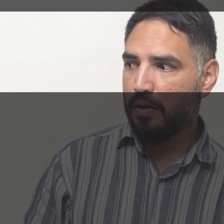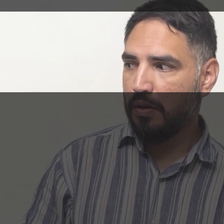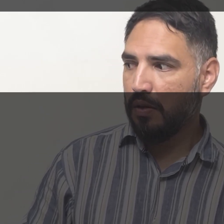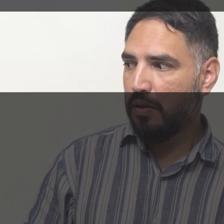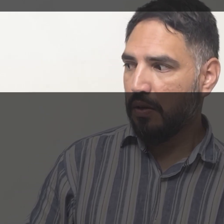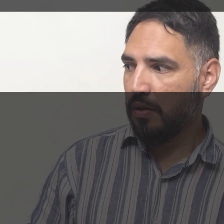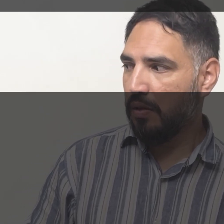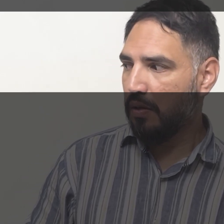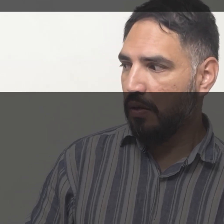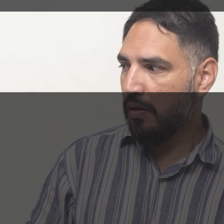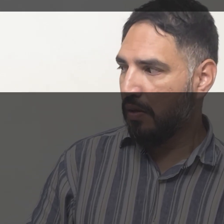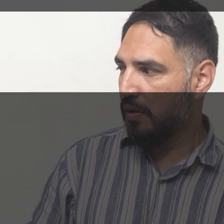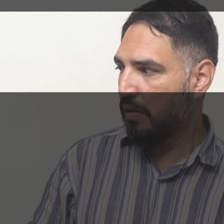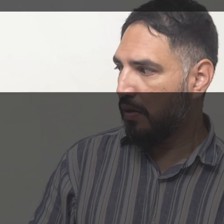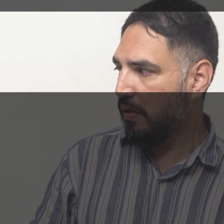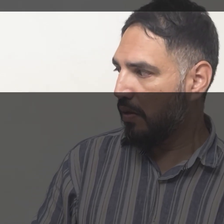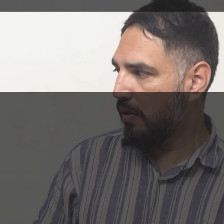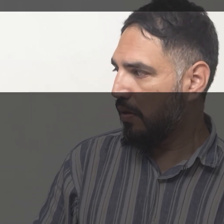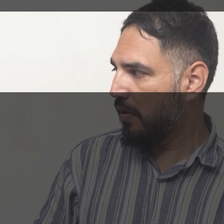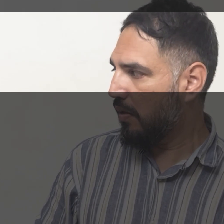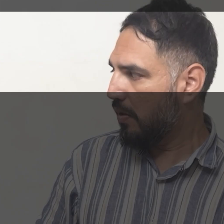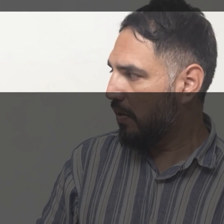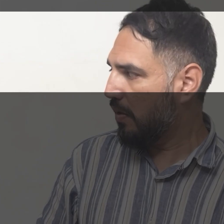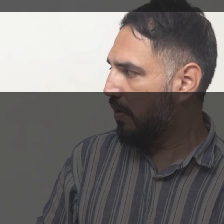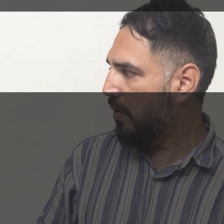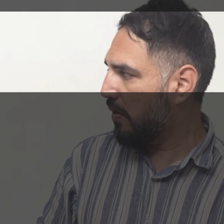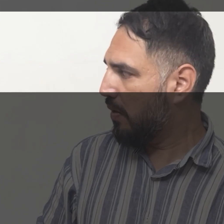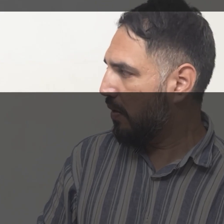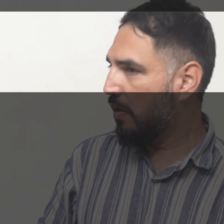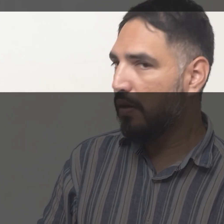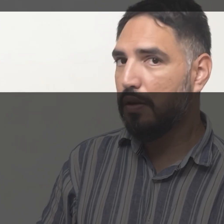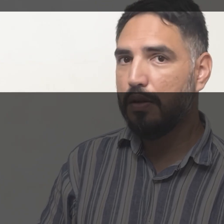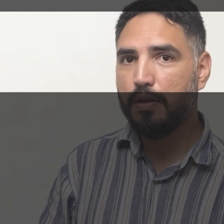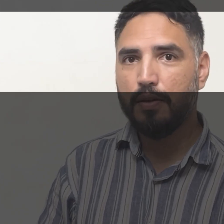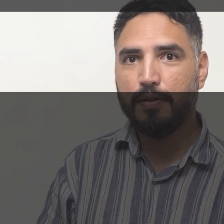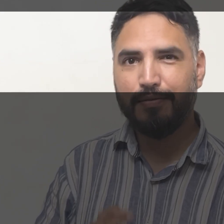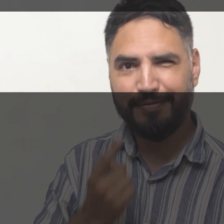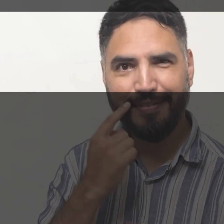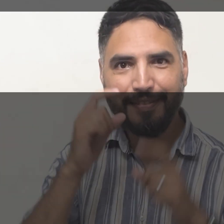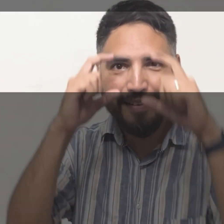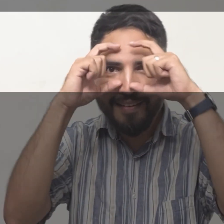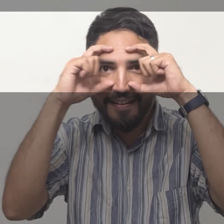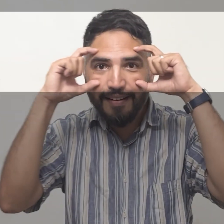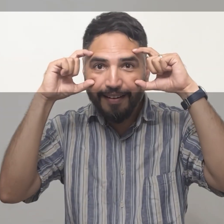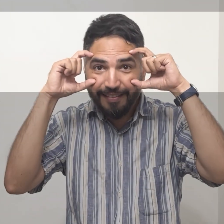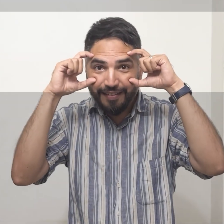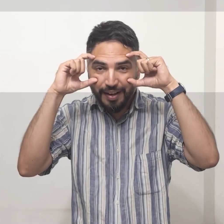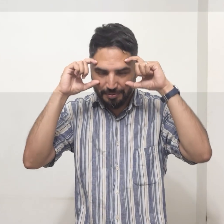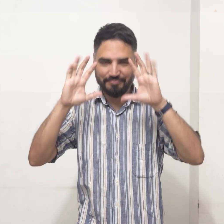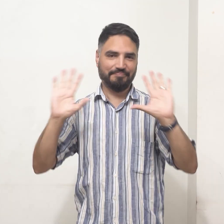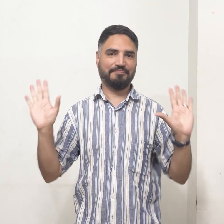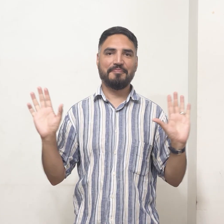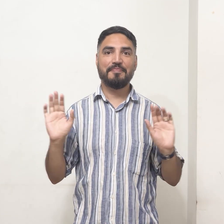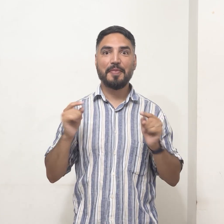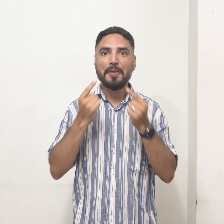be moving forward, even though my body is still in the same place. My eyes, along with the expressions of